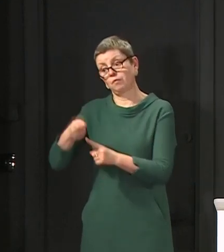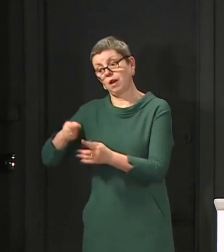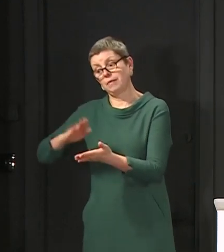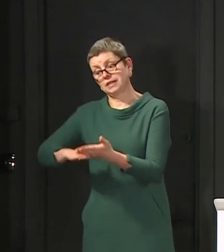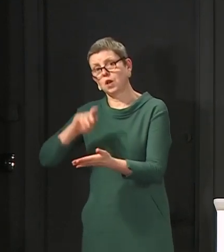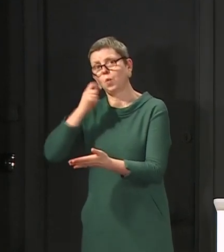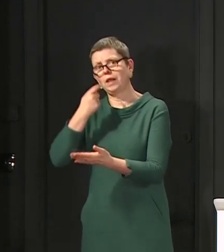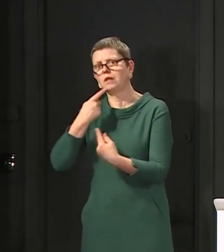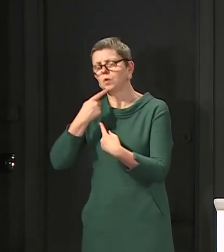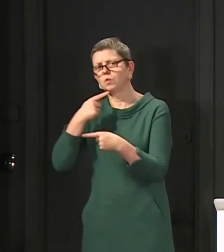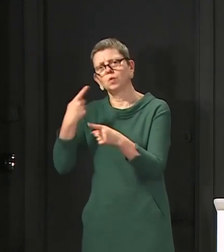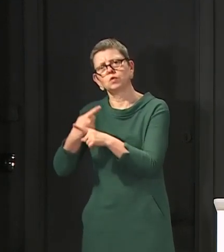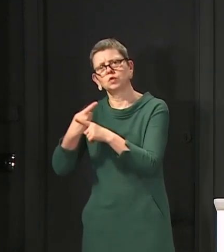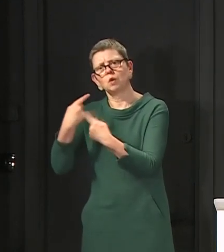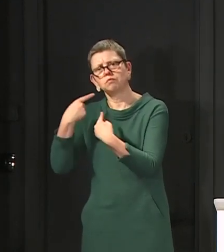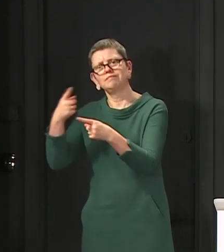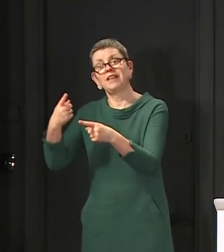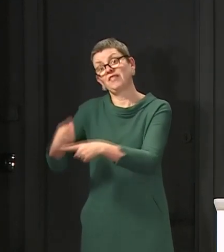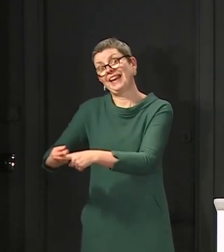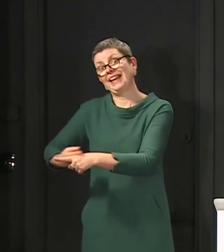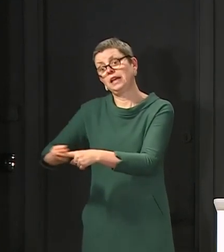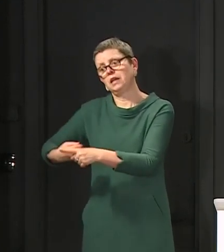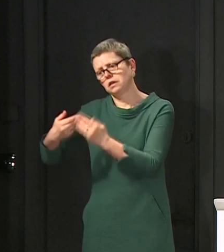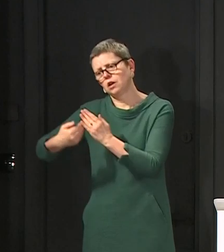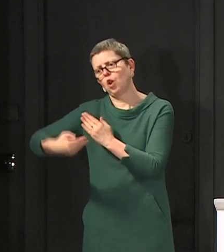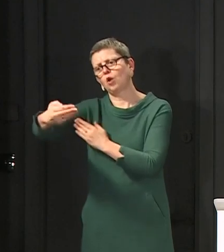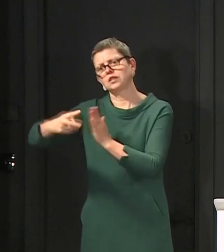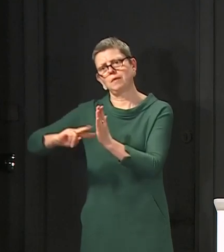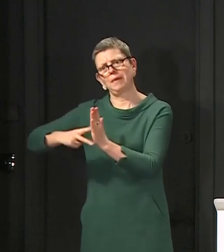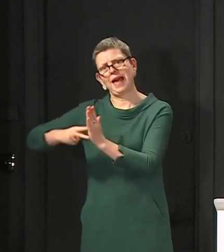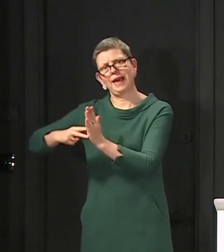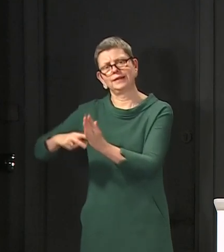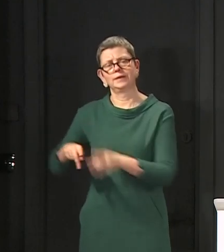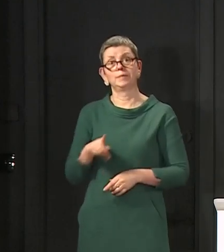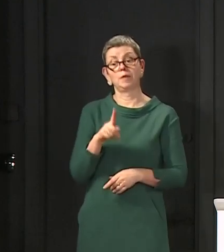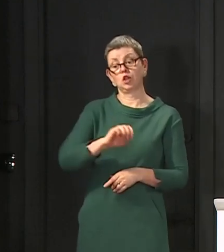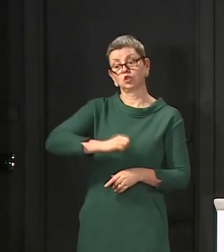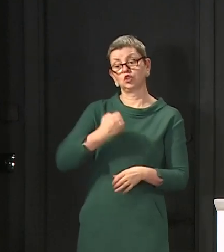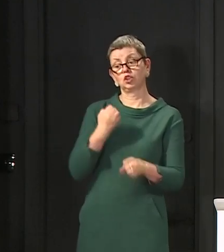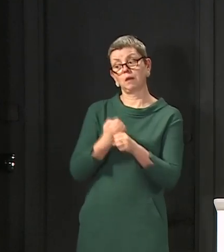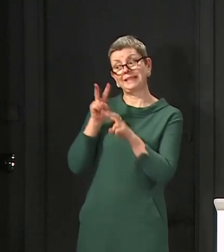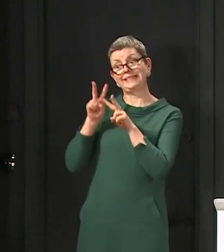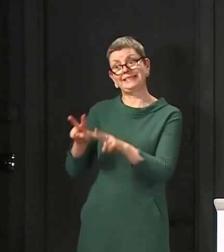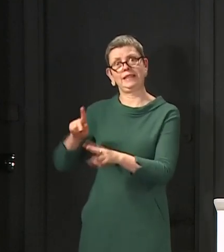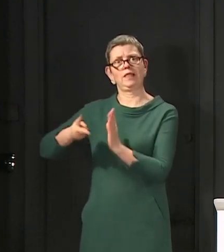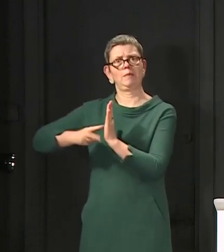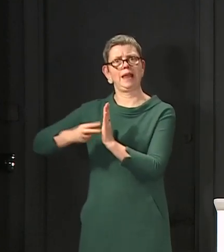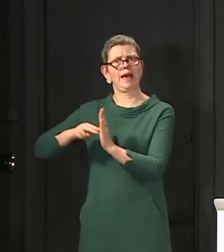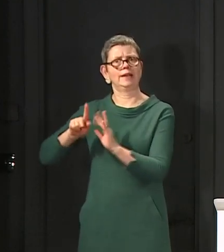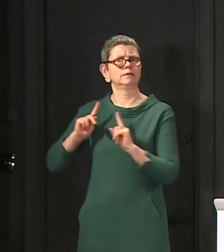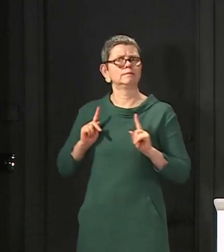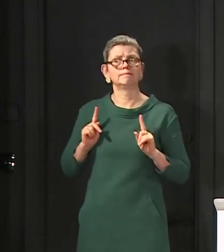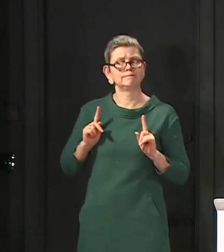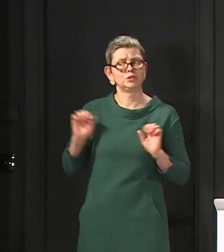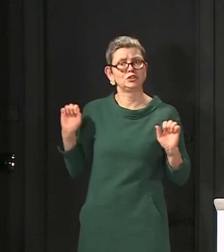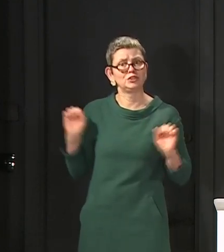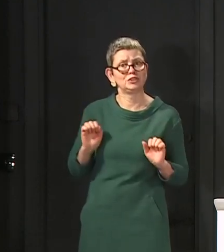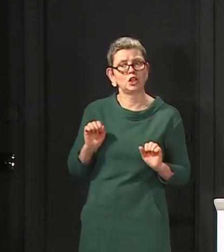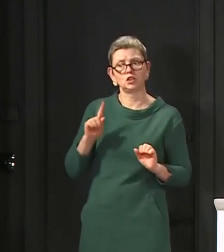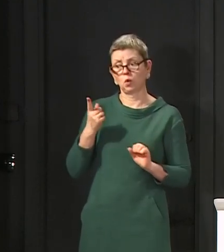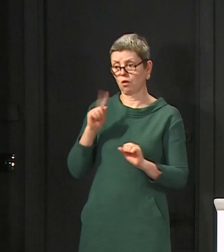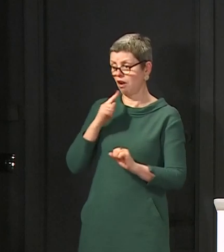a longer-term plan for England. The Scottish Government has not yet seen the full detail of this plan, so it's not possible for us to simply